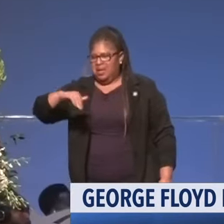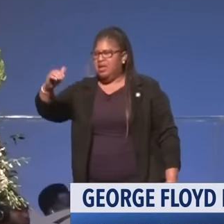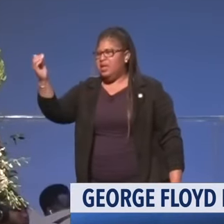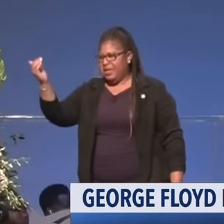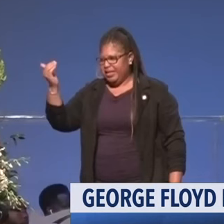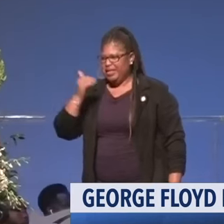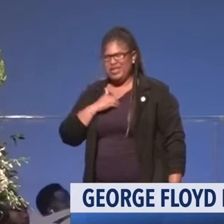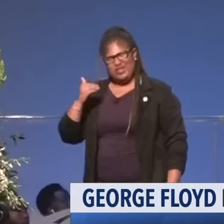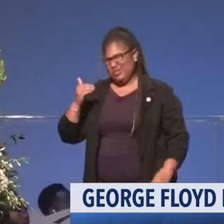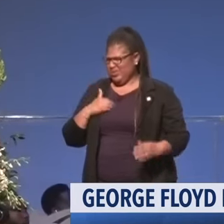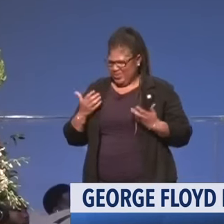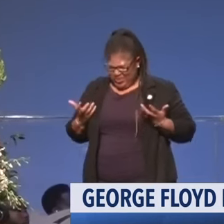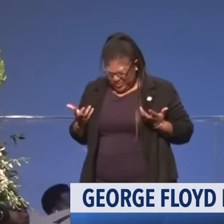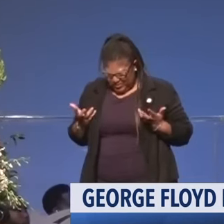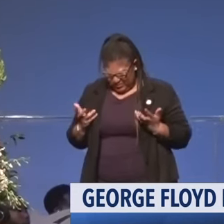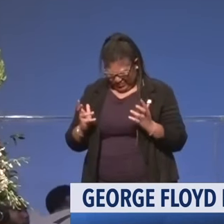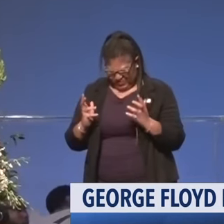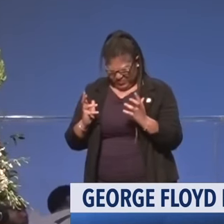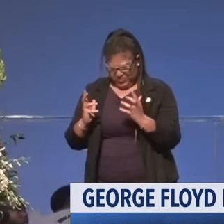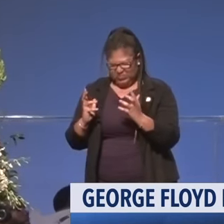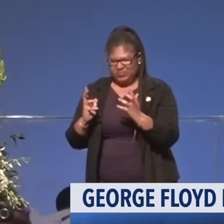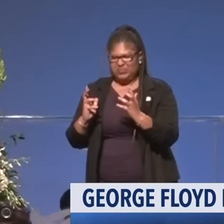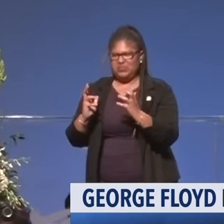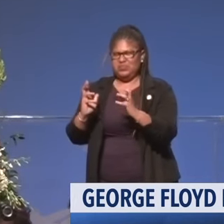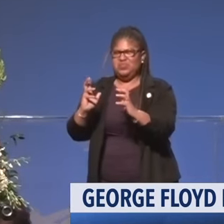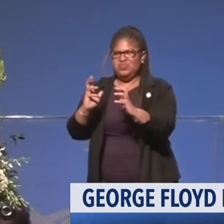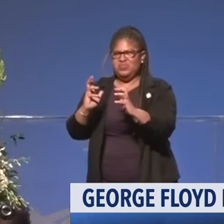soul has been